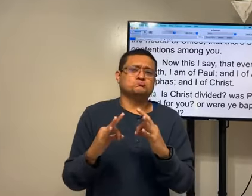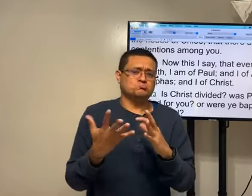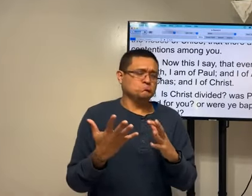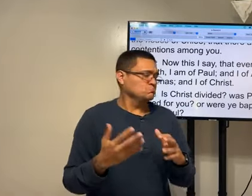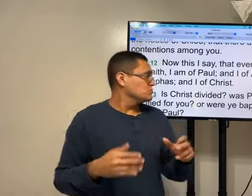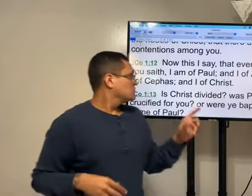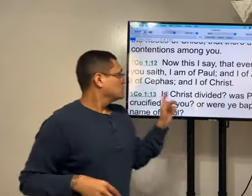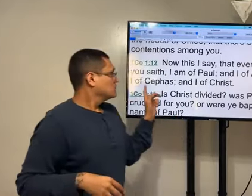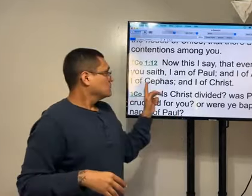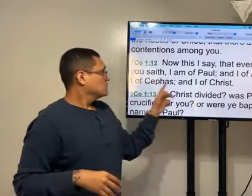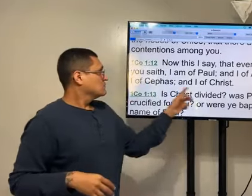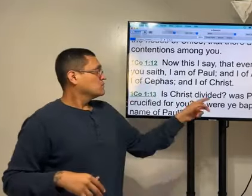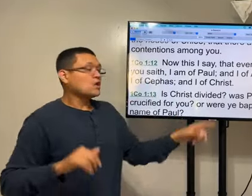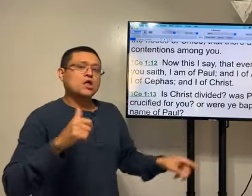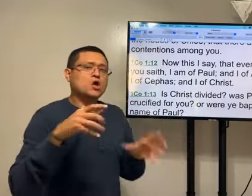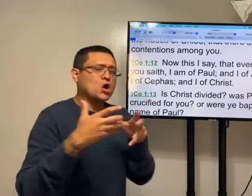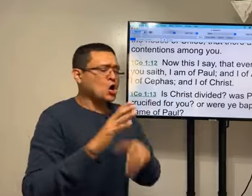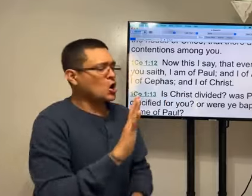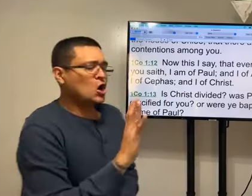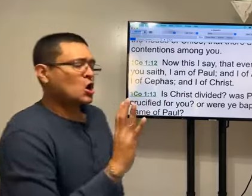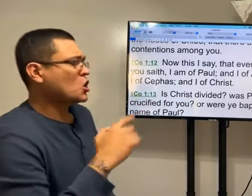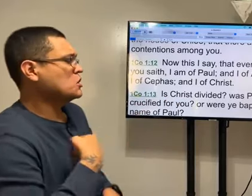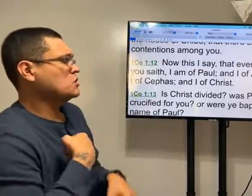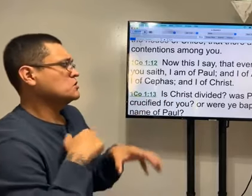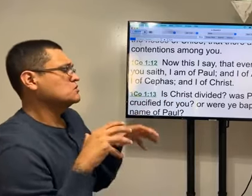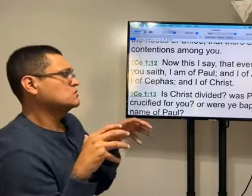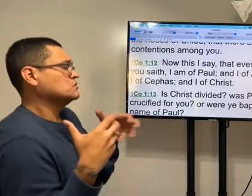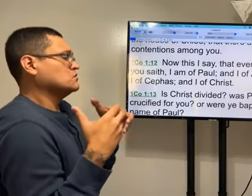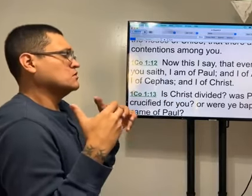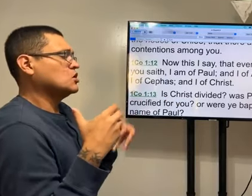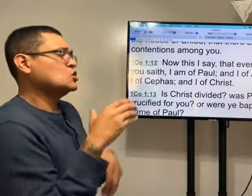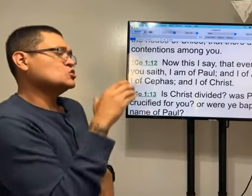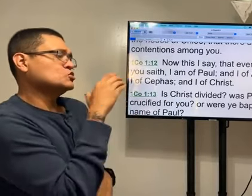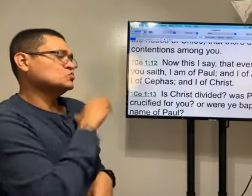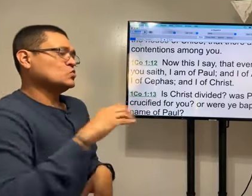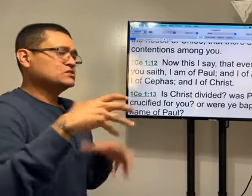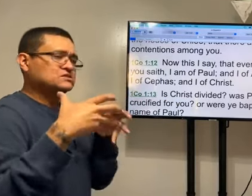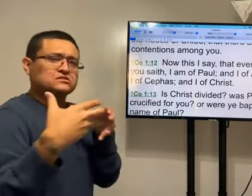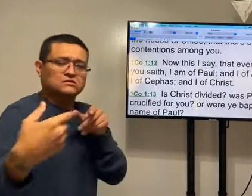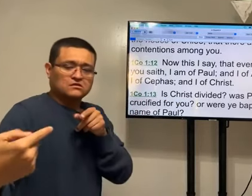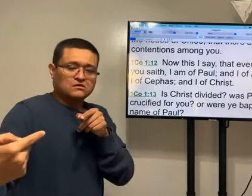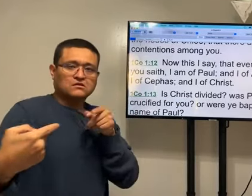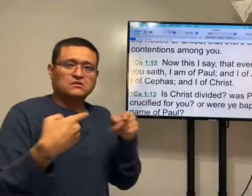Say, no, I'm connected to Cephas or Peter. And another group says, I am of Christ.